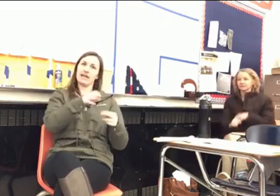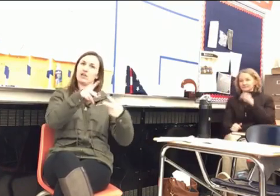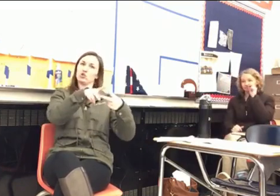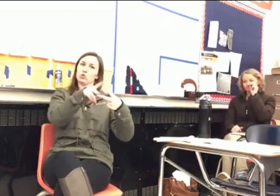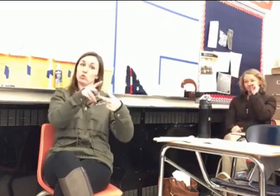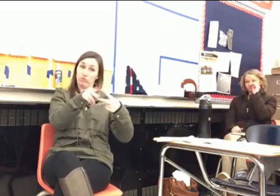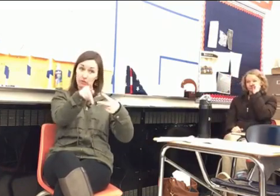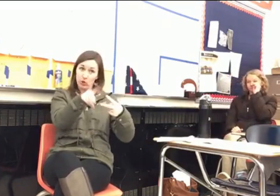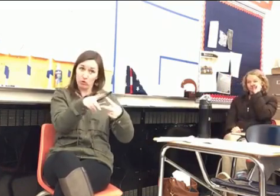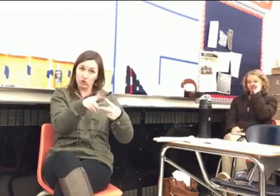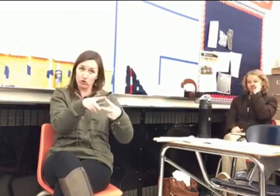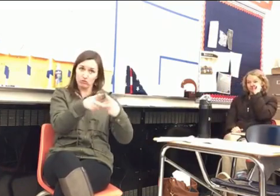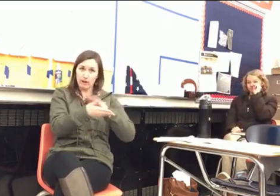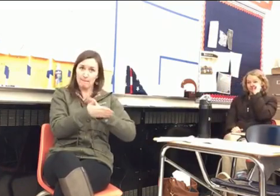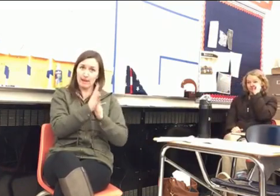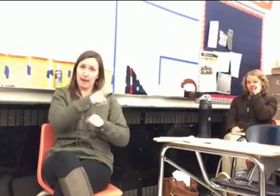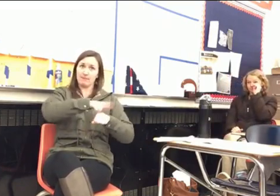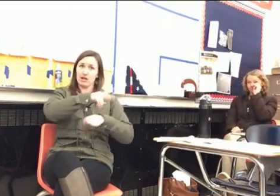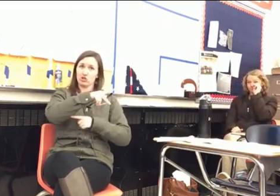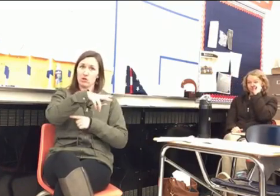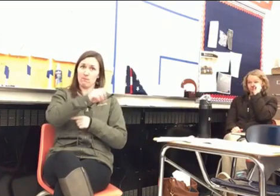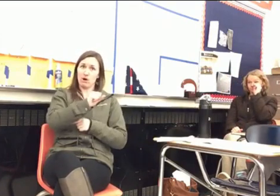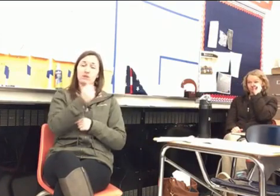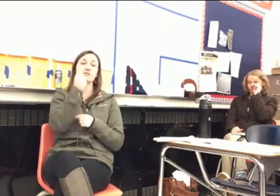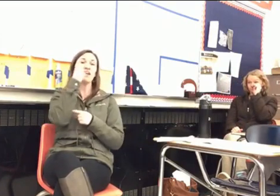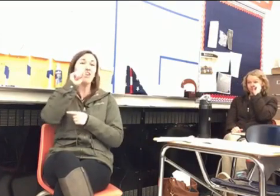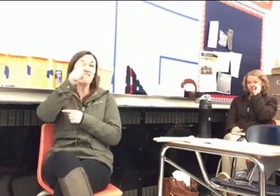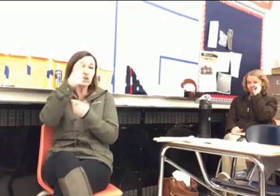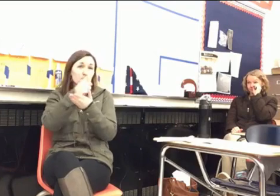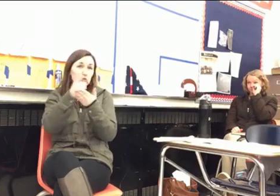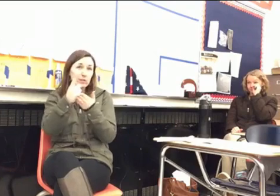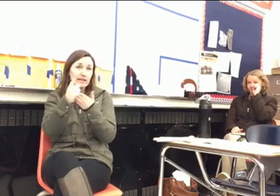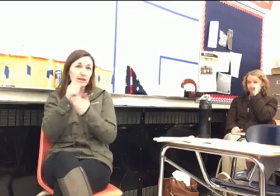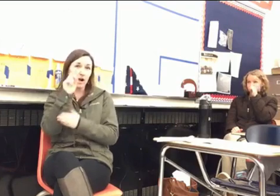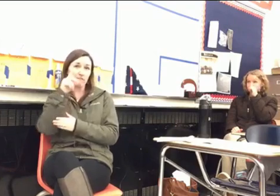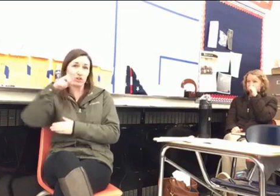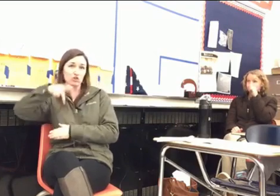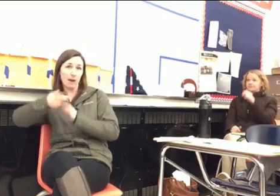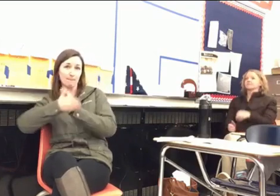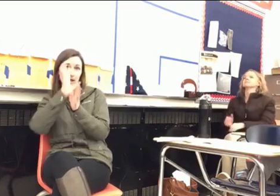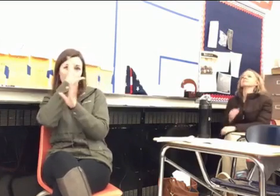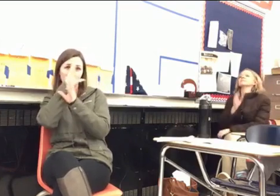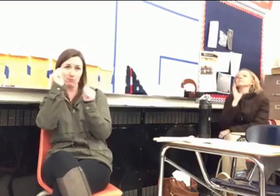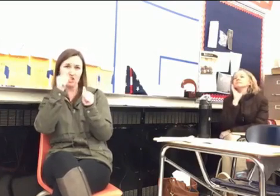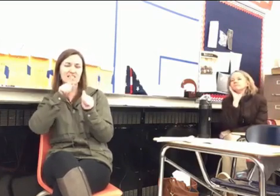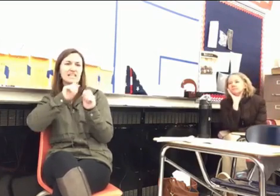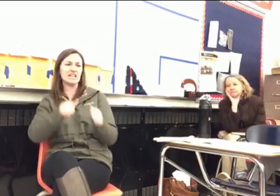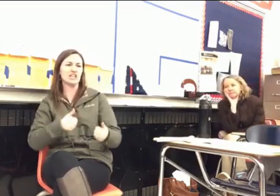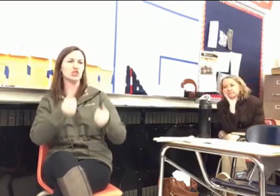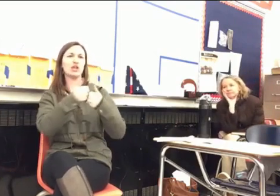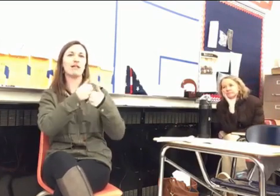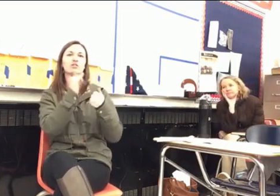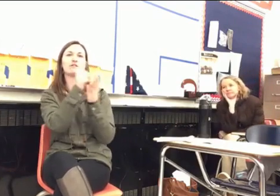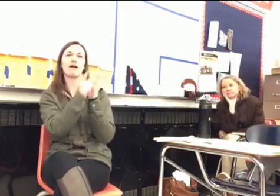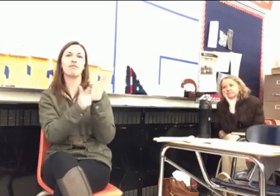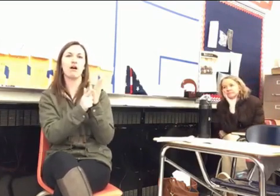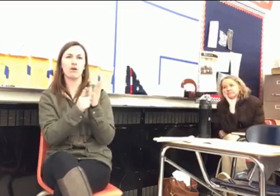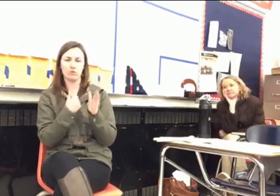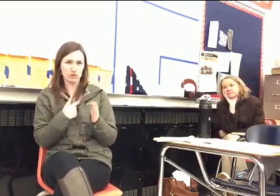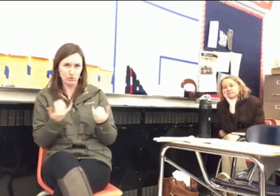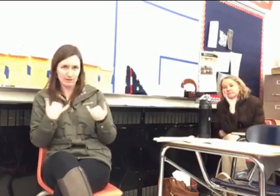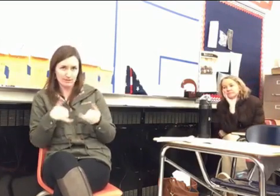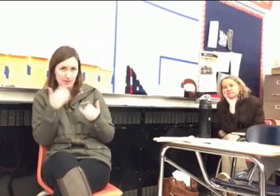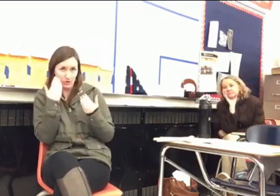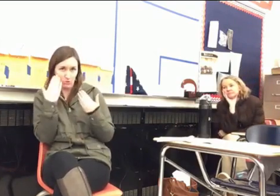monument. What happened is in the very first week of the presidency, Donald Trump challenged this law, which we still don't know of the